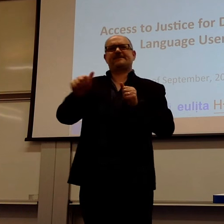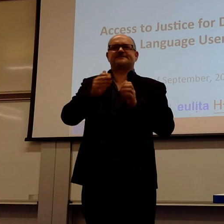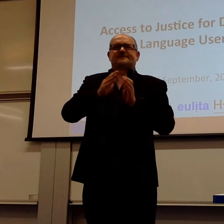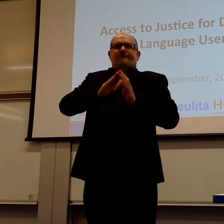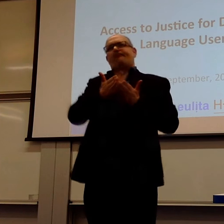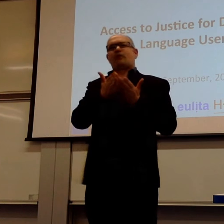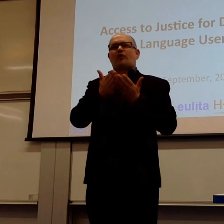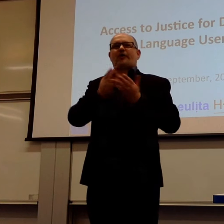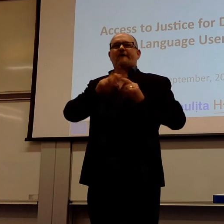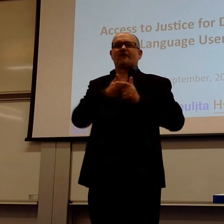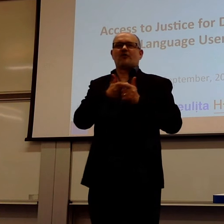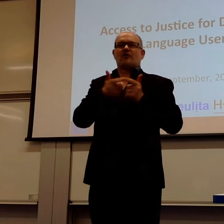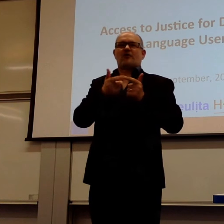1991.